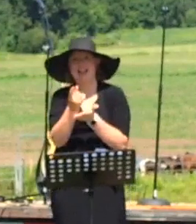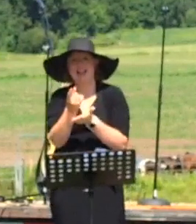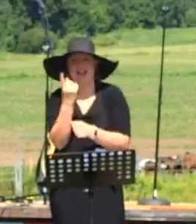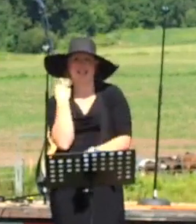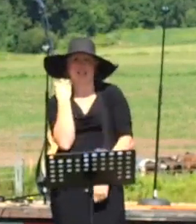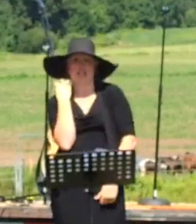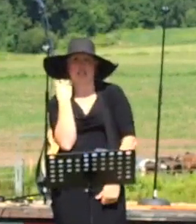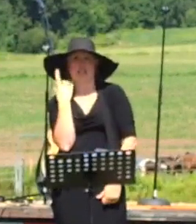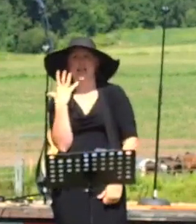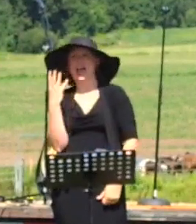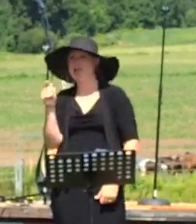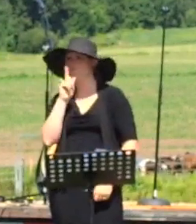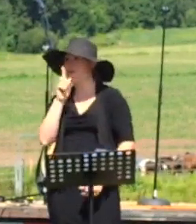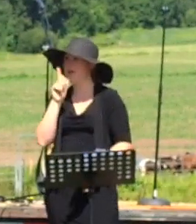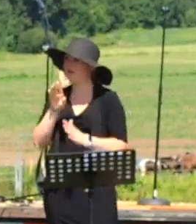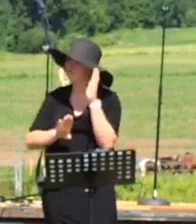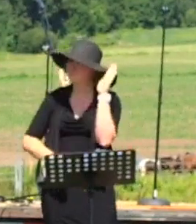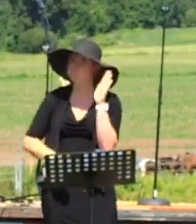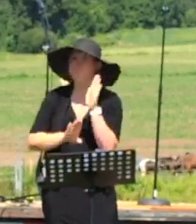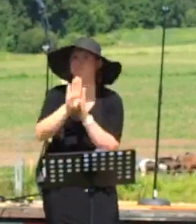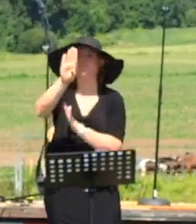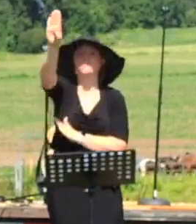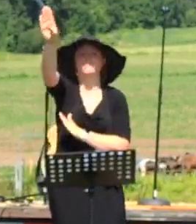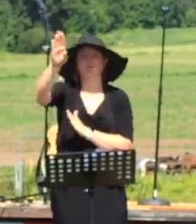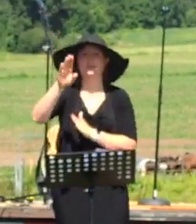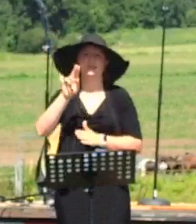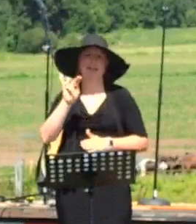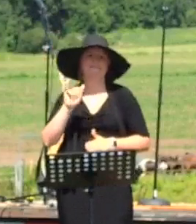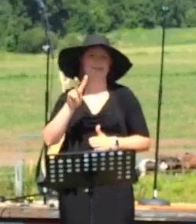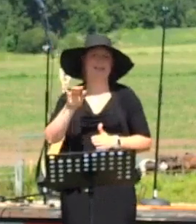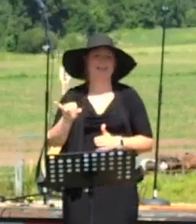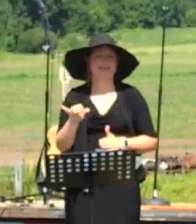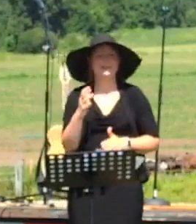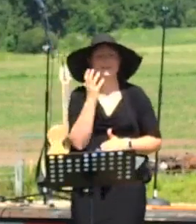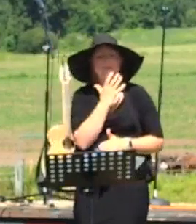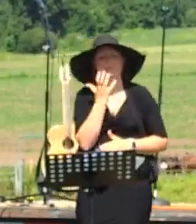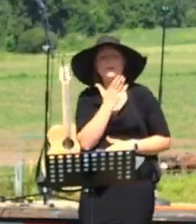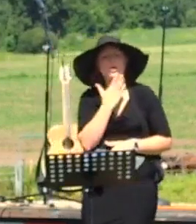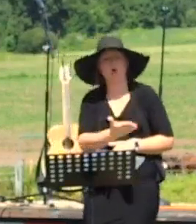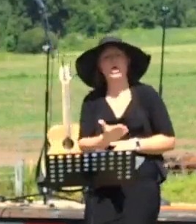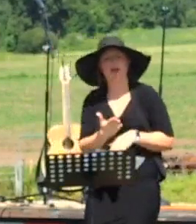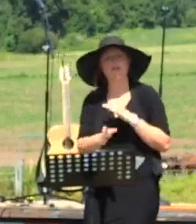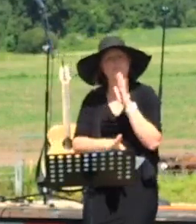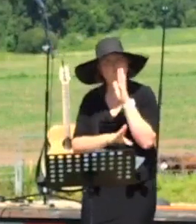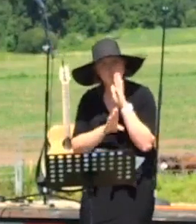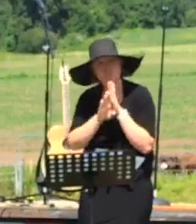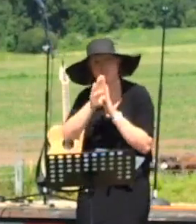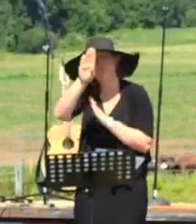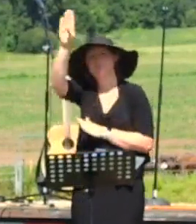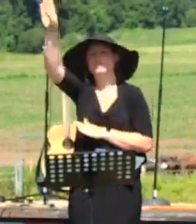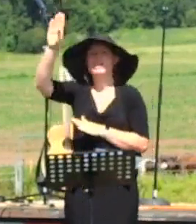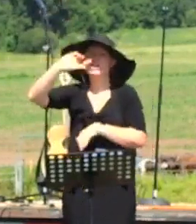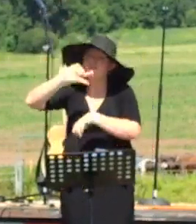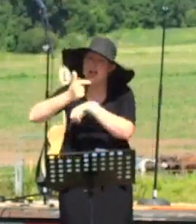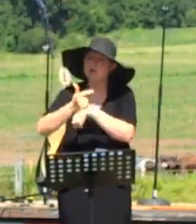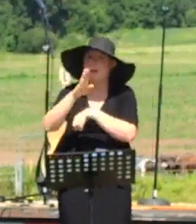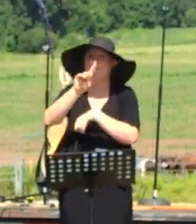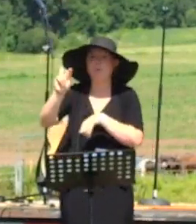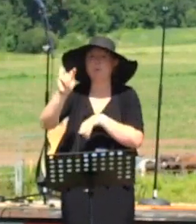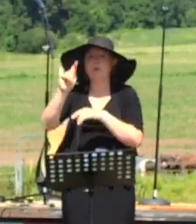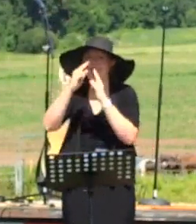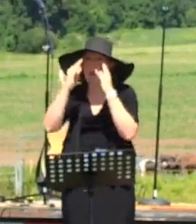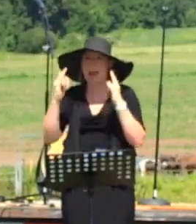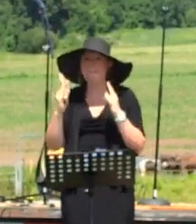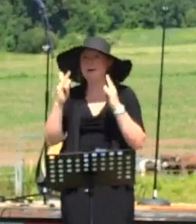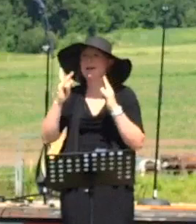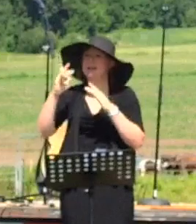been wildly successful since that time. She is just flourishing. She graduated boot camp in the top